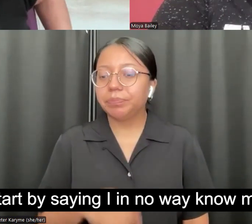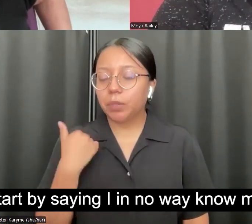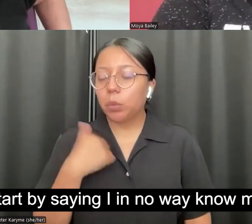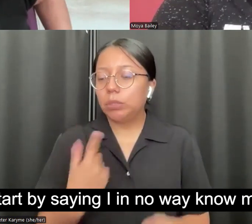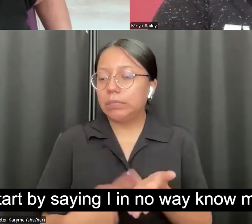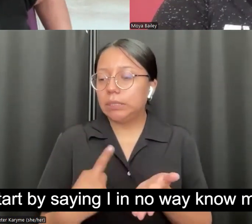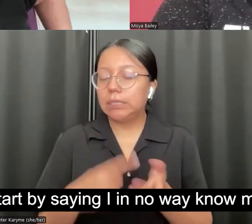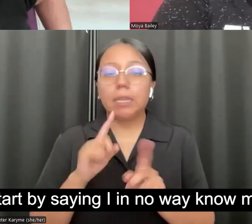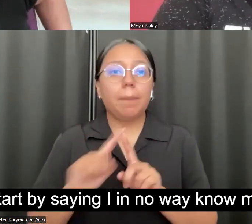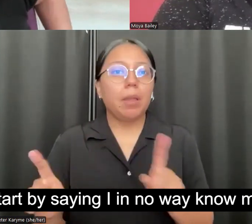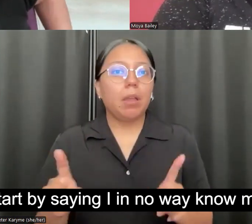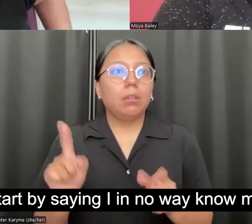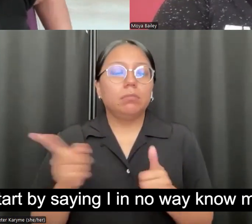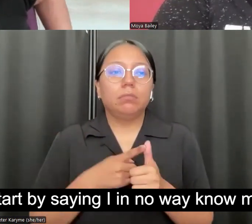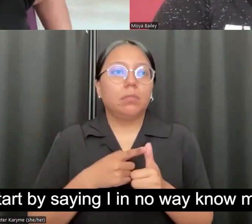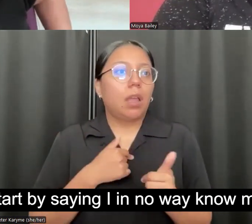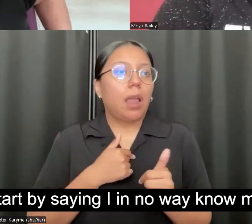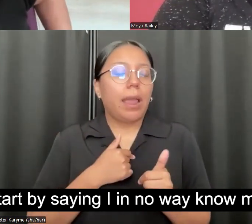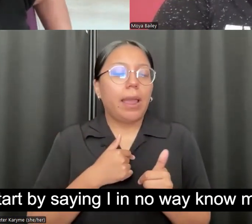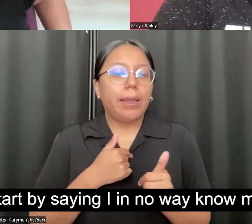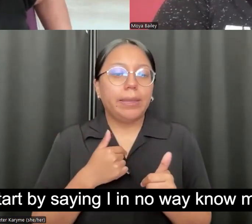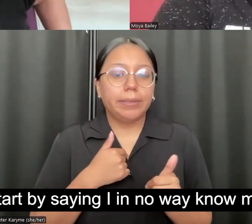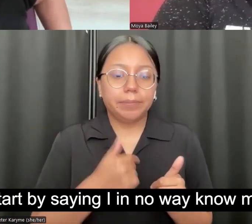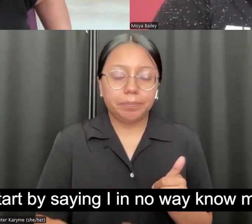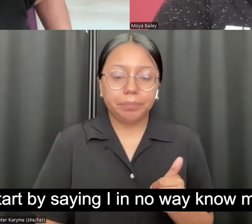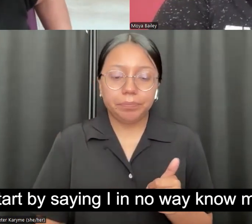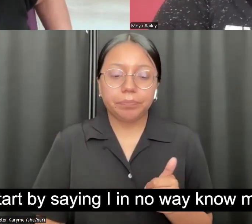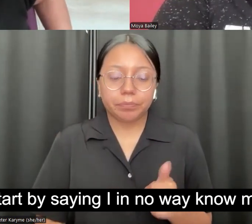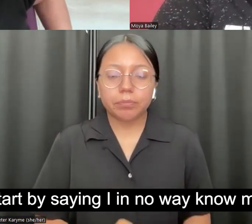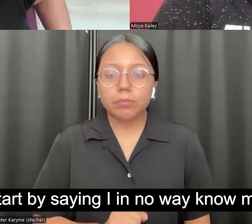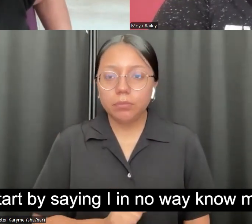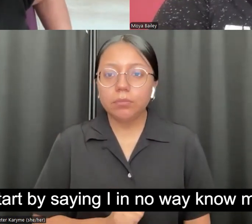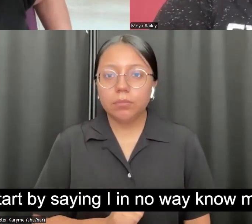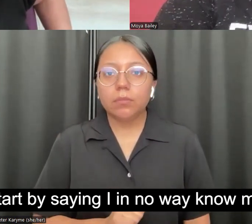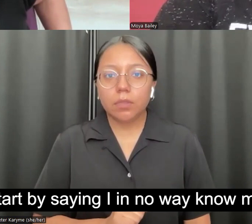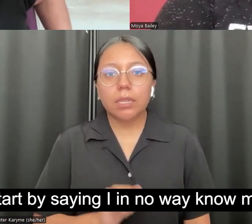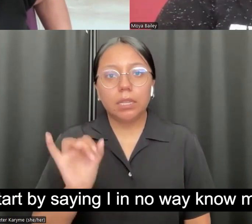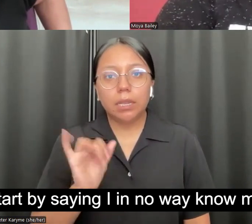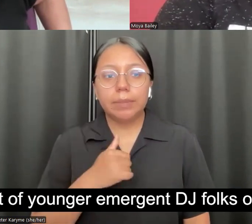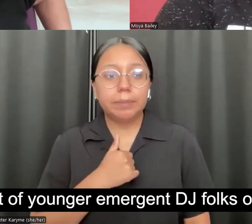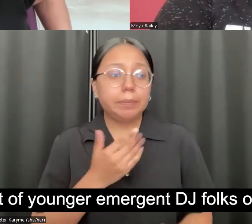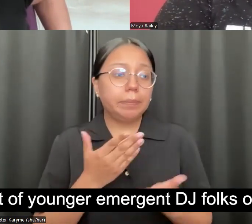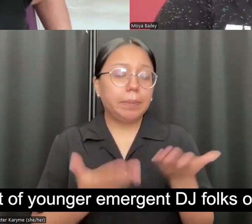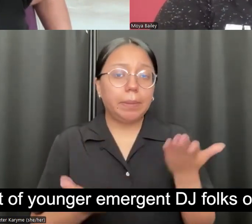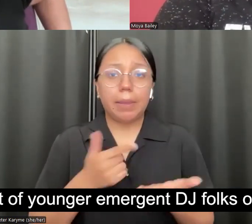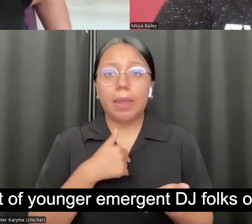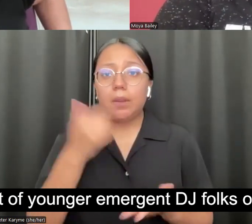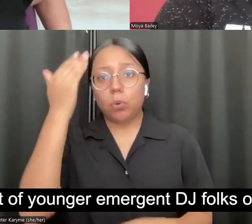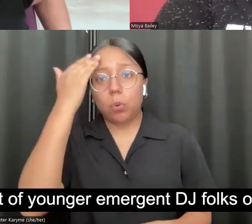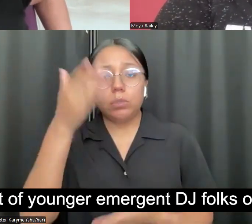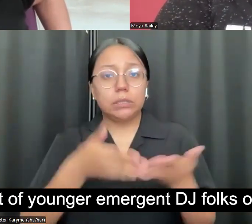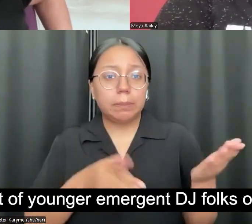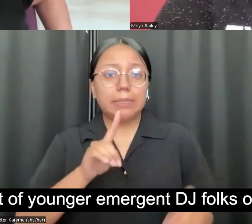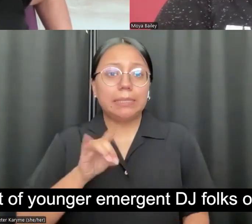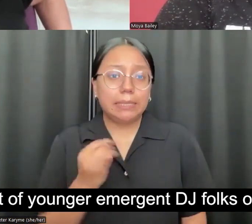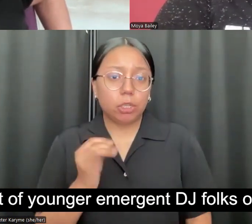know most or even a little bit of like a lot of like younger emergent DJ folks or DJ folks who are